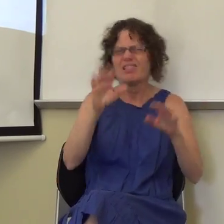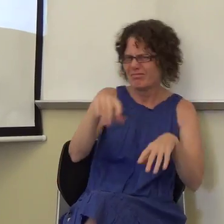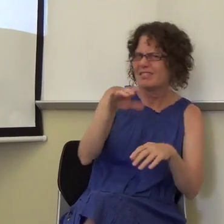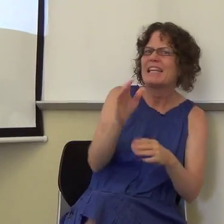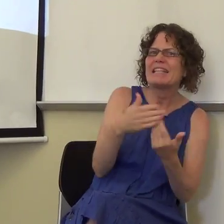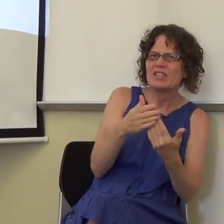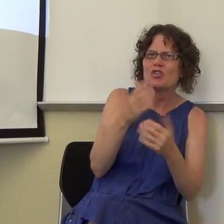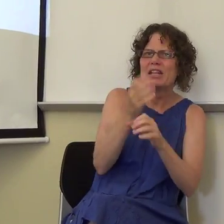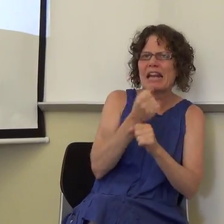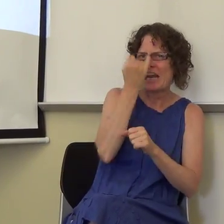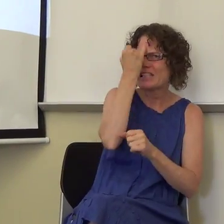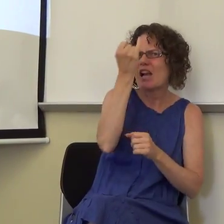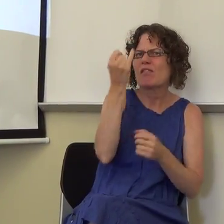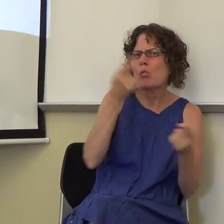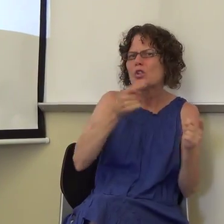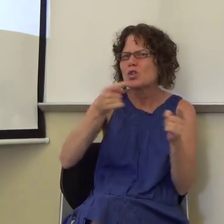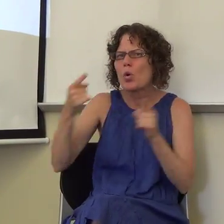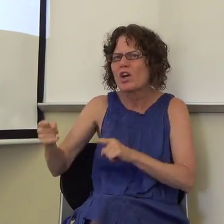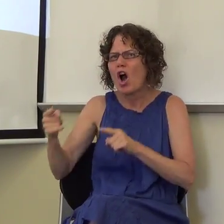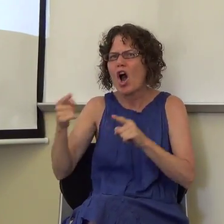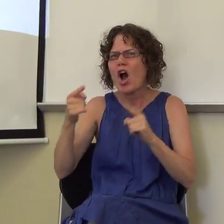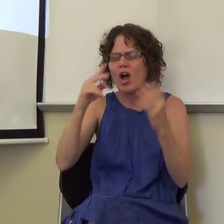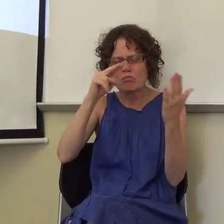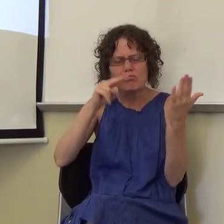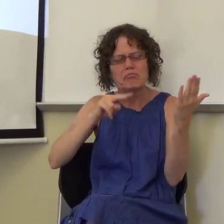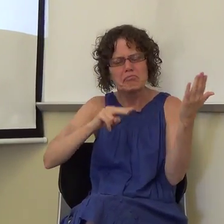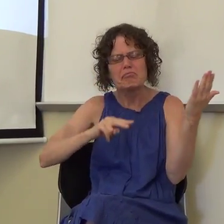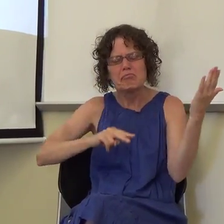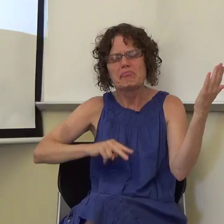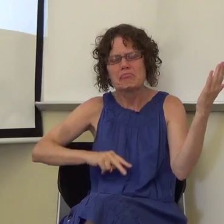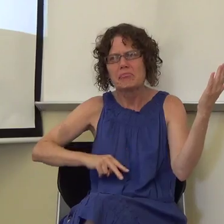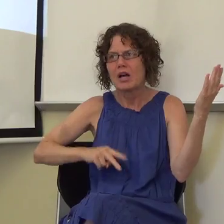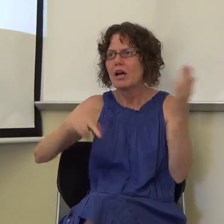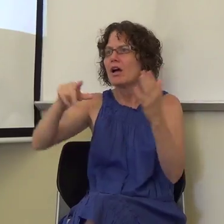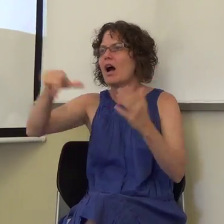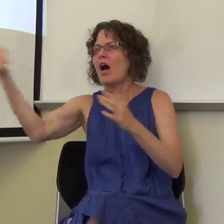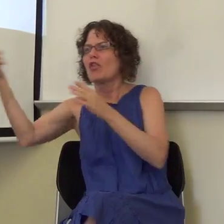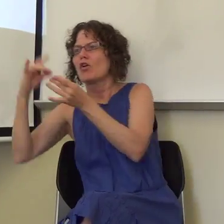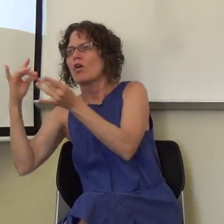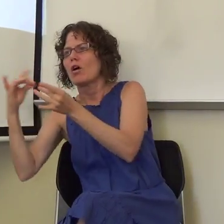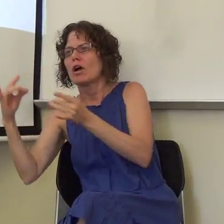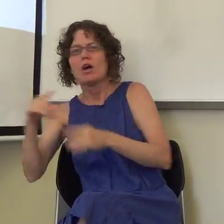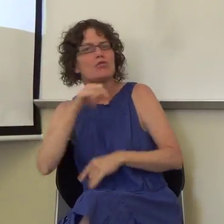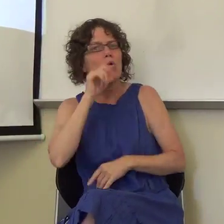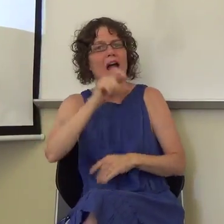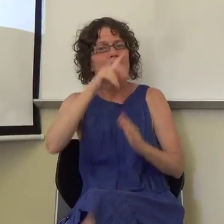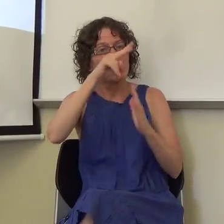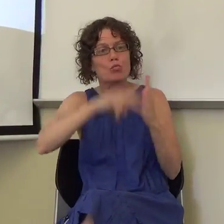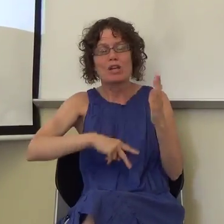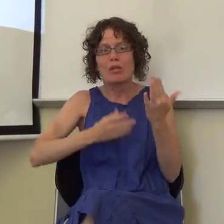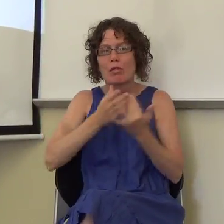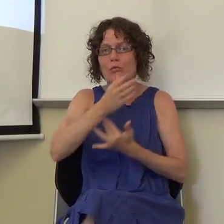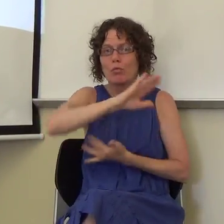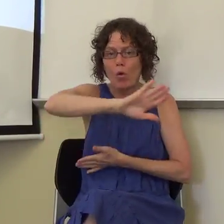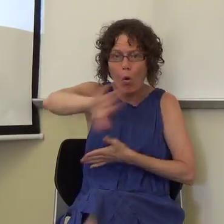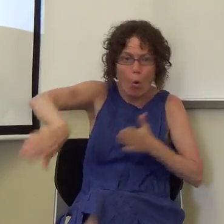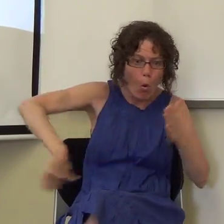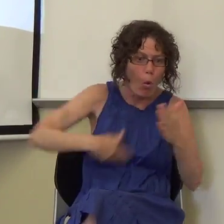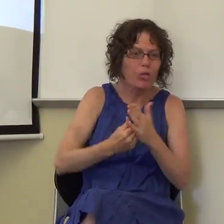okay? And also, the other point of it is, yes? You don't have to read through the whole thing to figure out what's important.